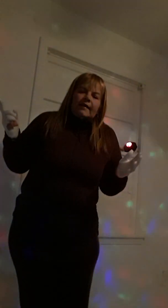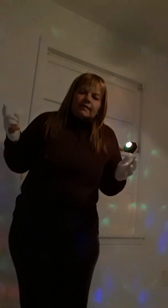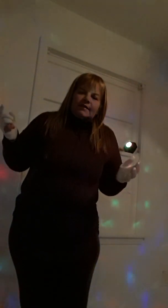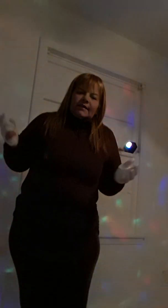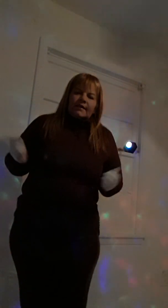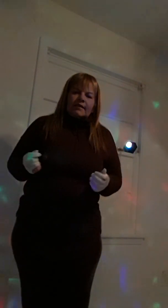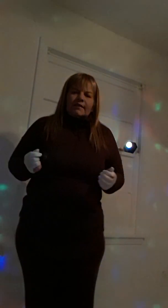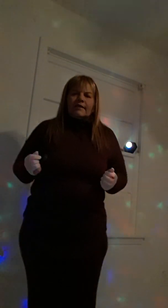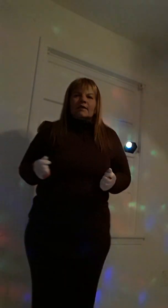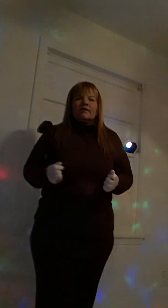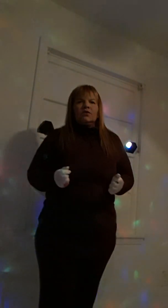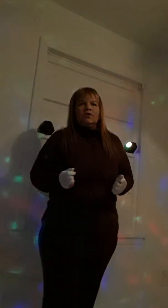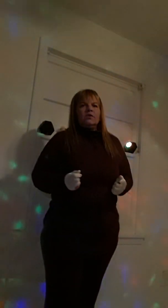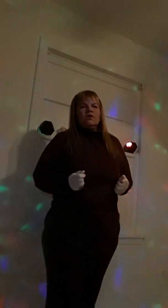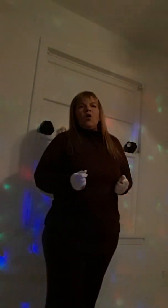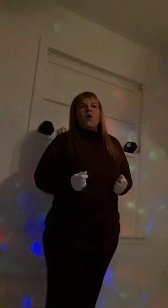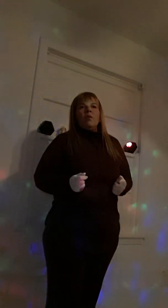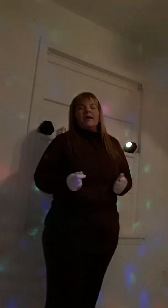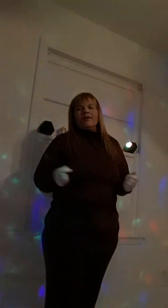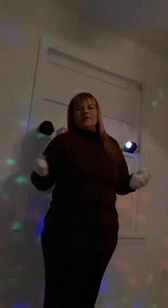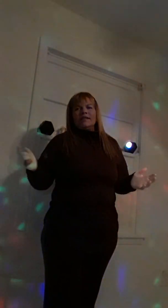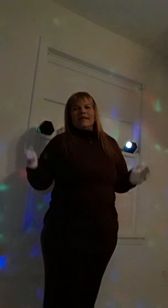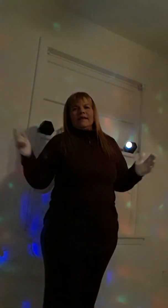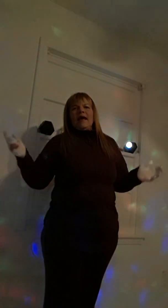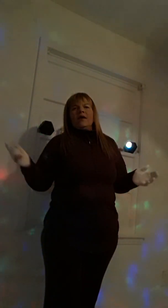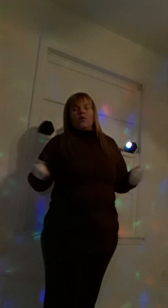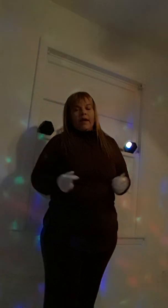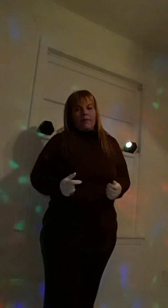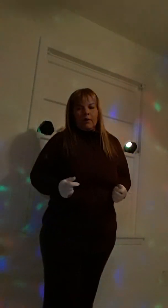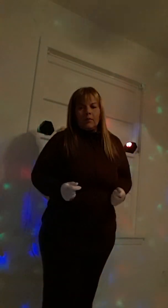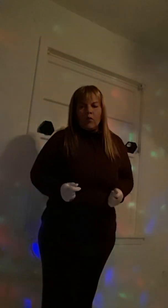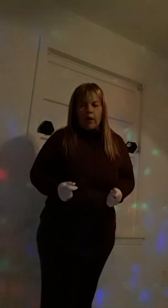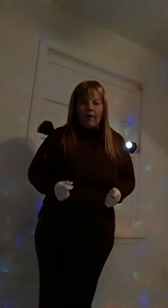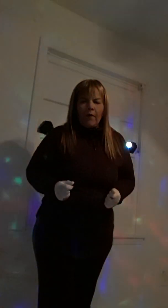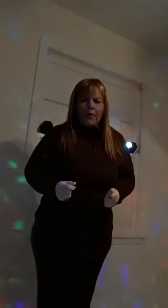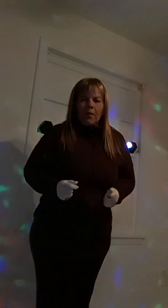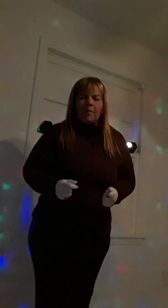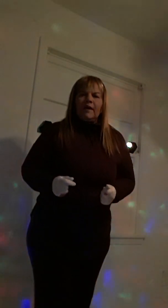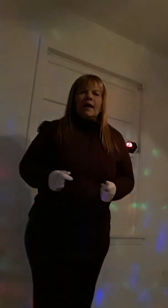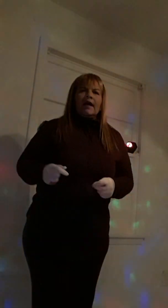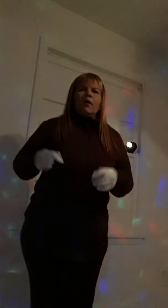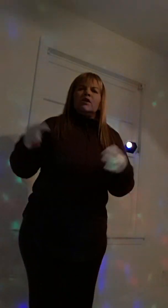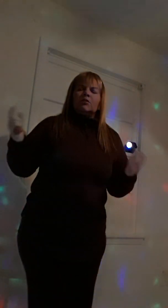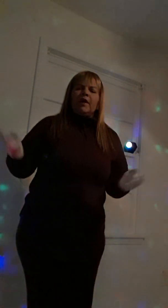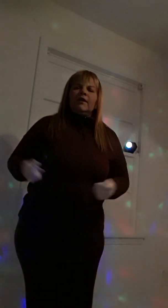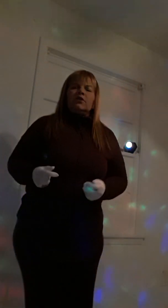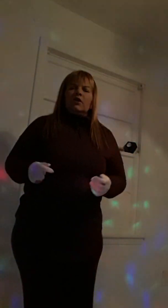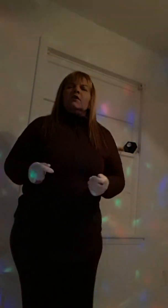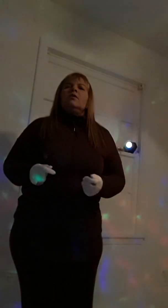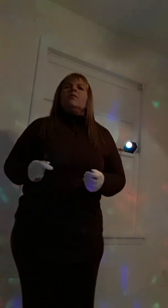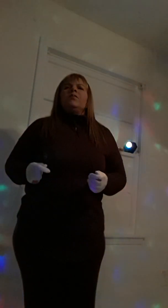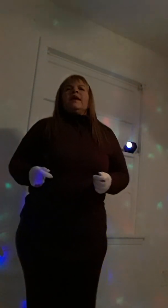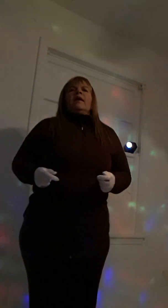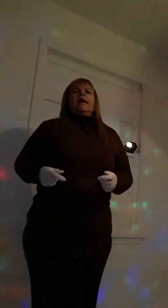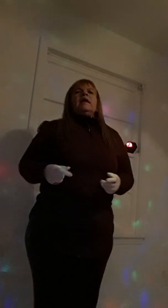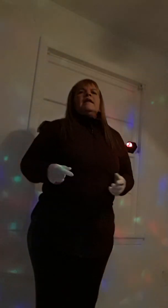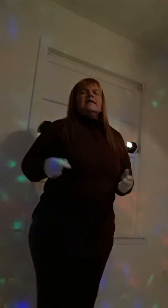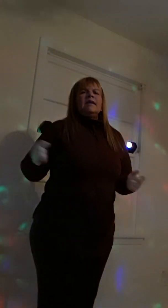can't go because this and that or whatever, right? But like I was explaining to you, y le decimos